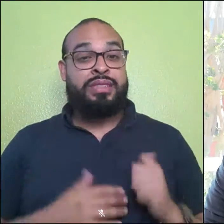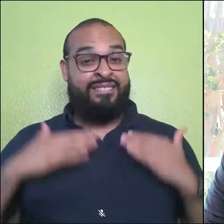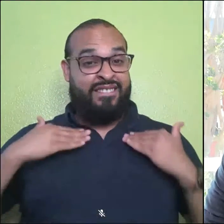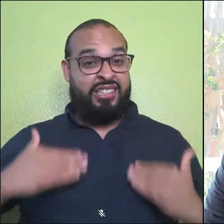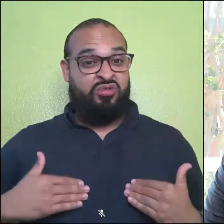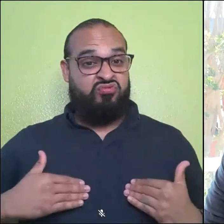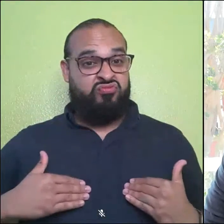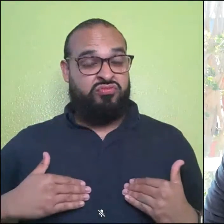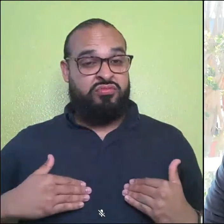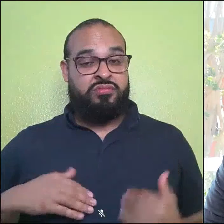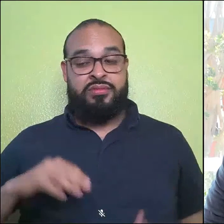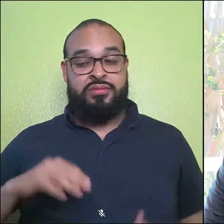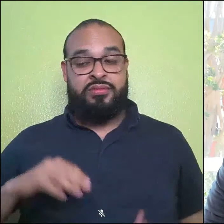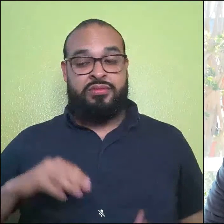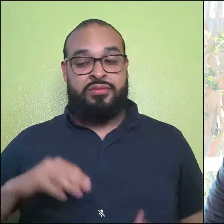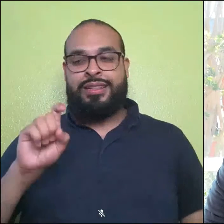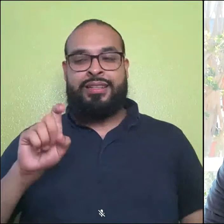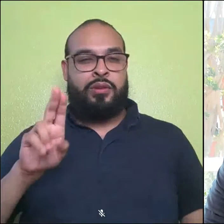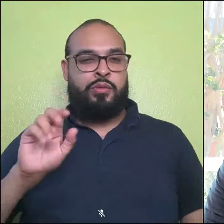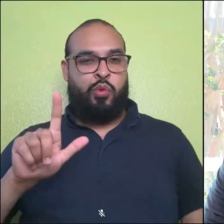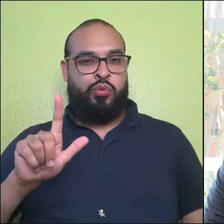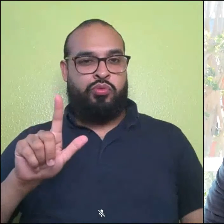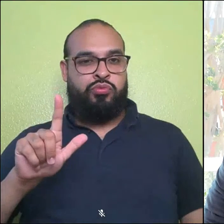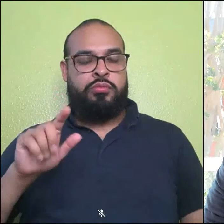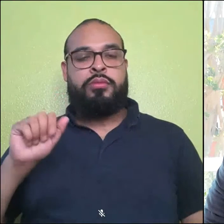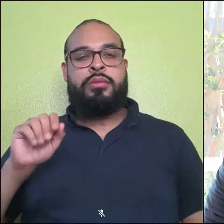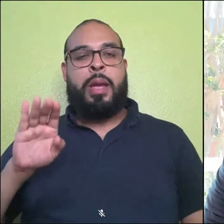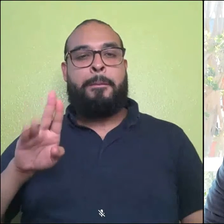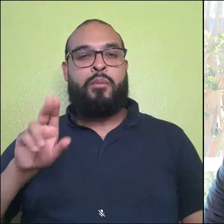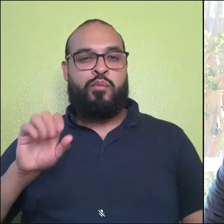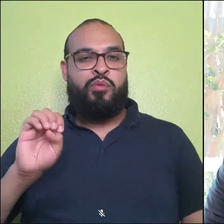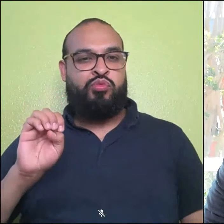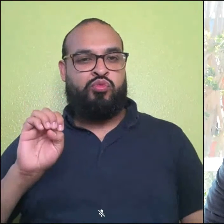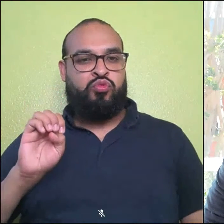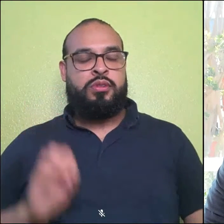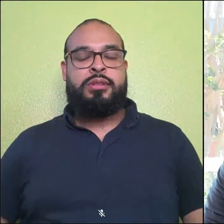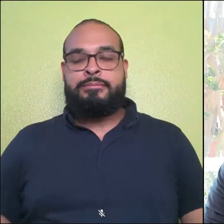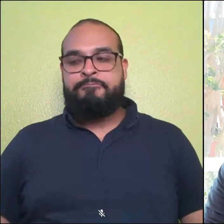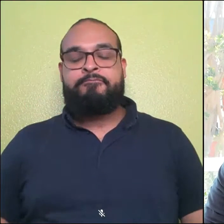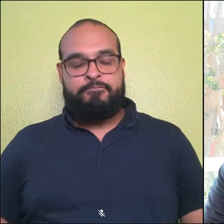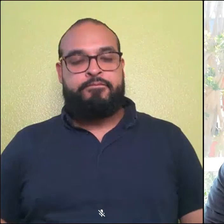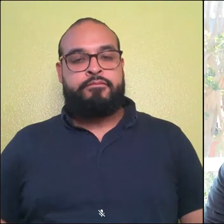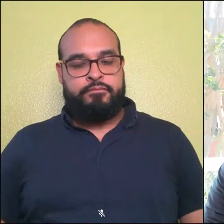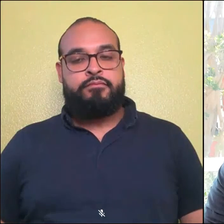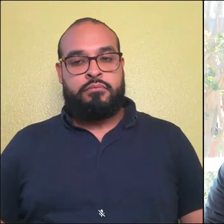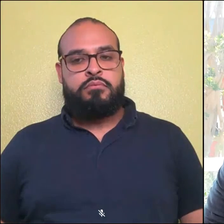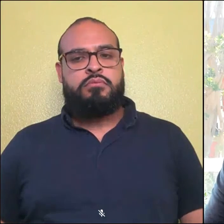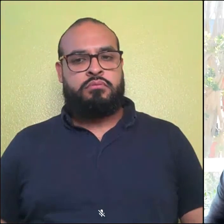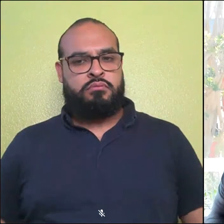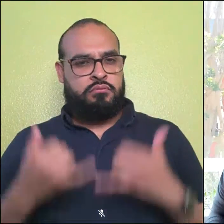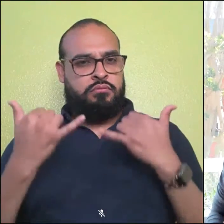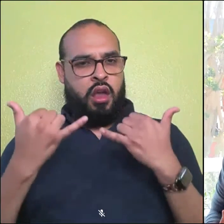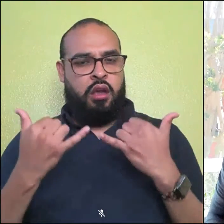And so, I just really wish for all of y'all to accept the invitation